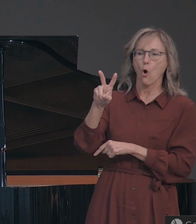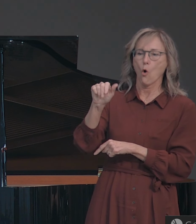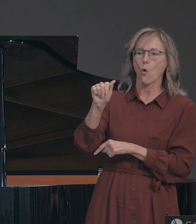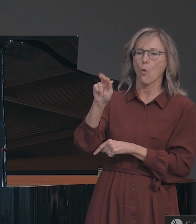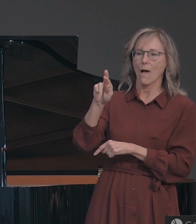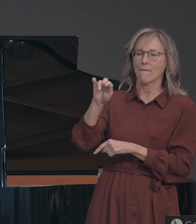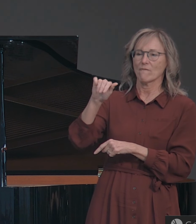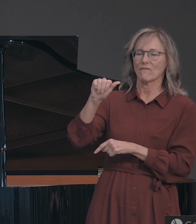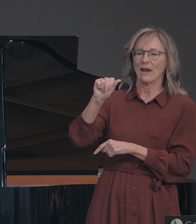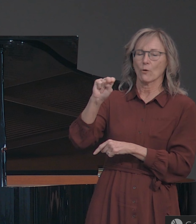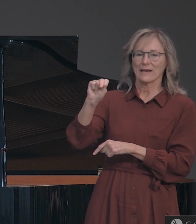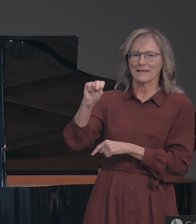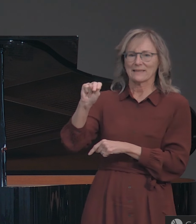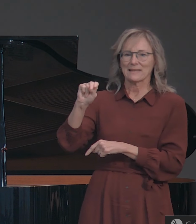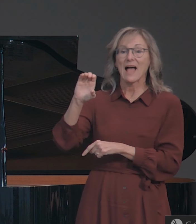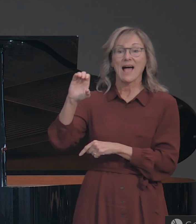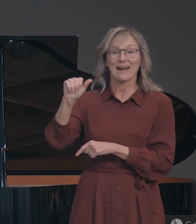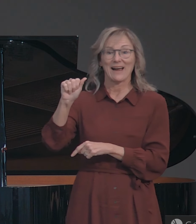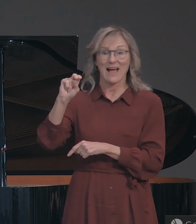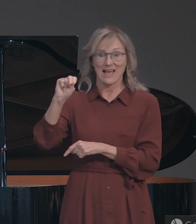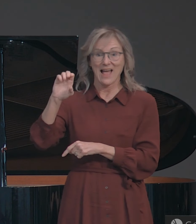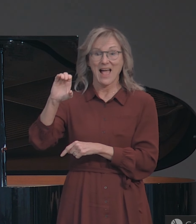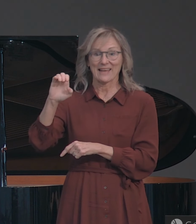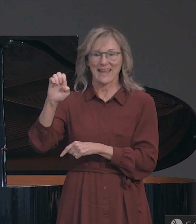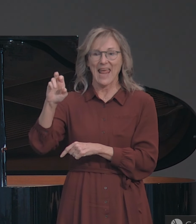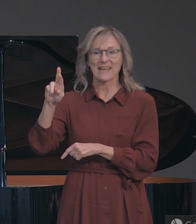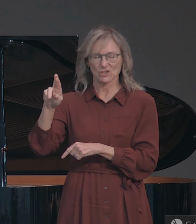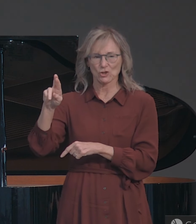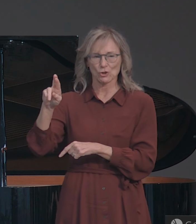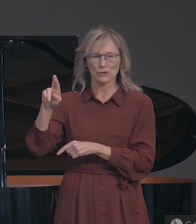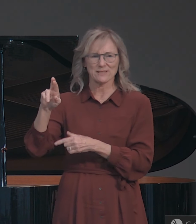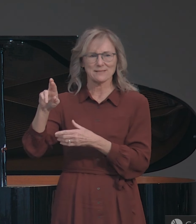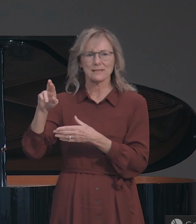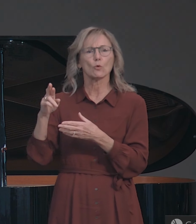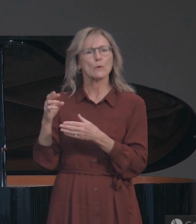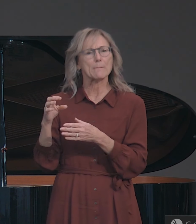But Stephanie has said, we've got a lot.